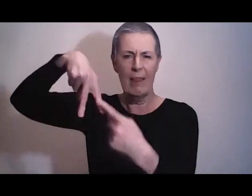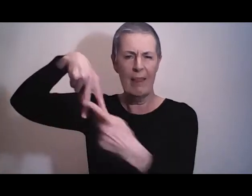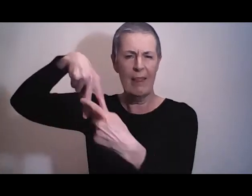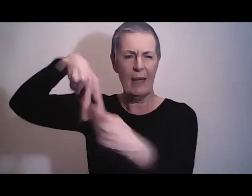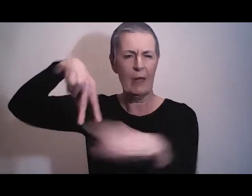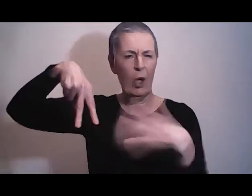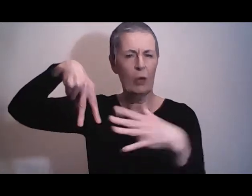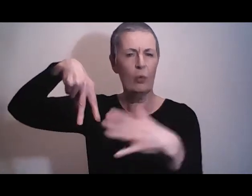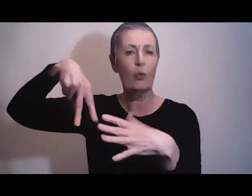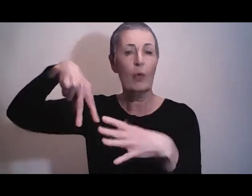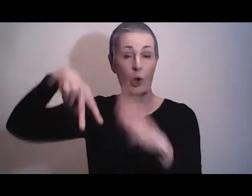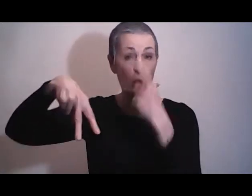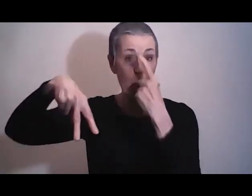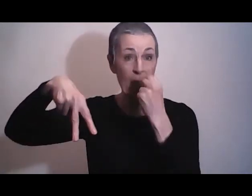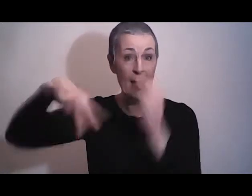legs.